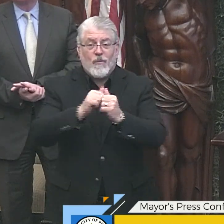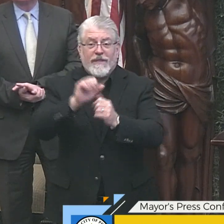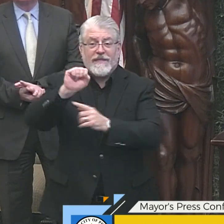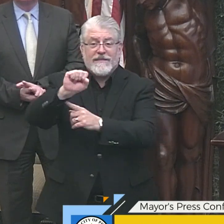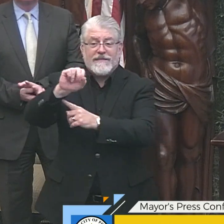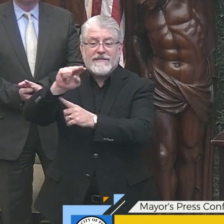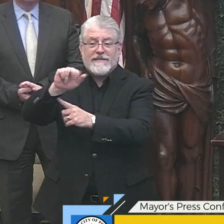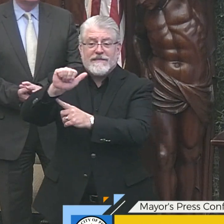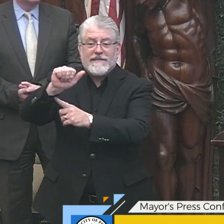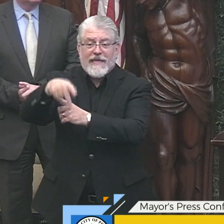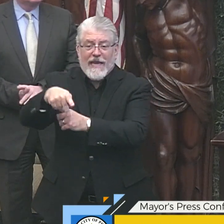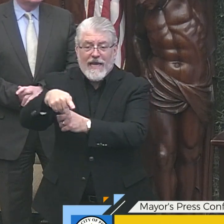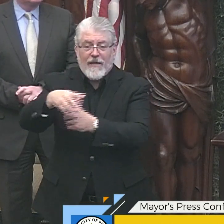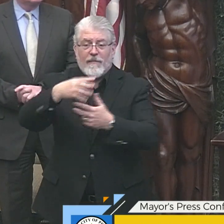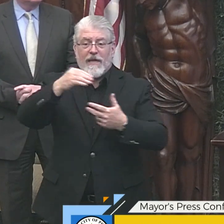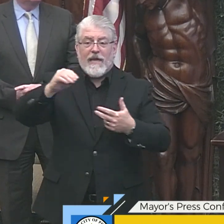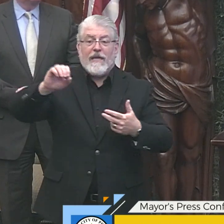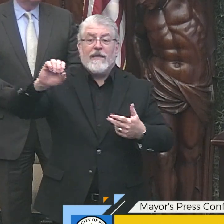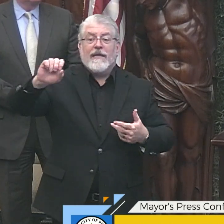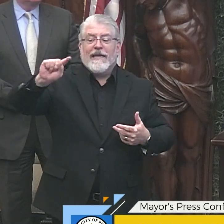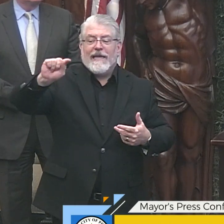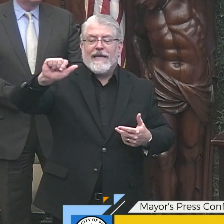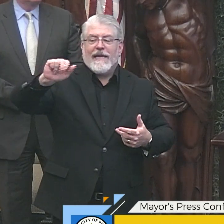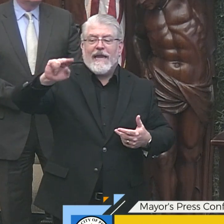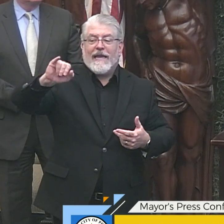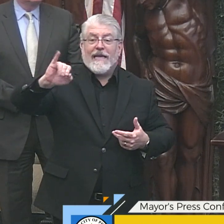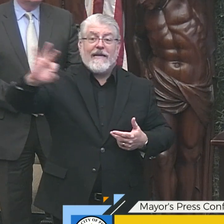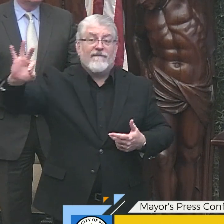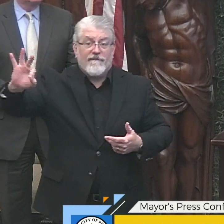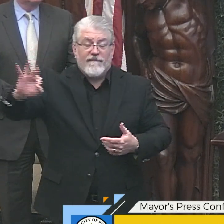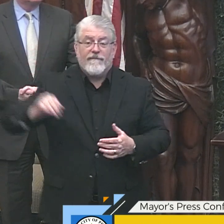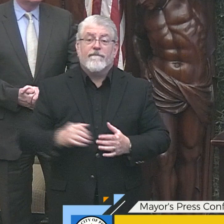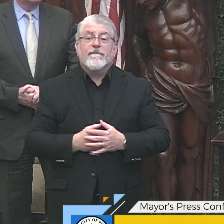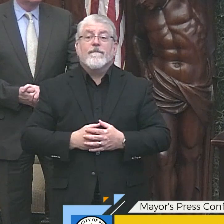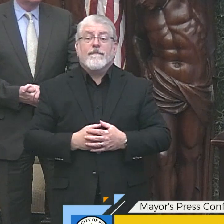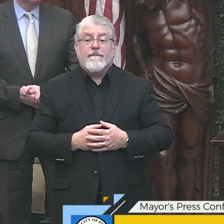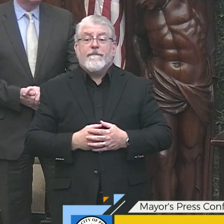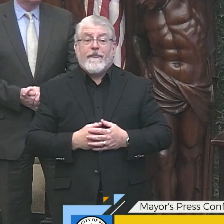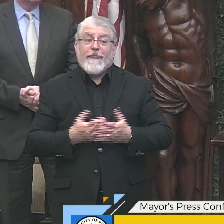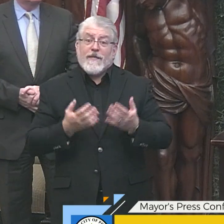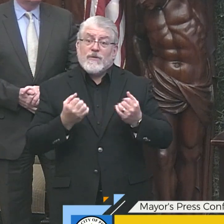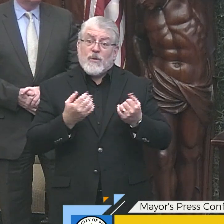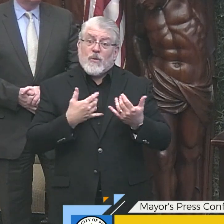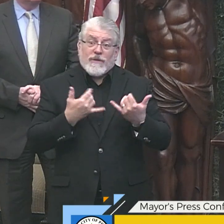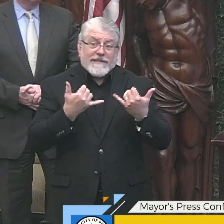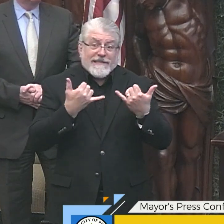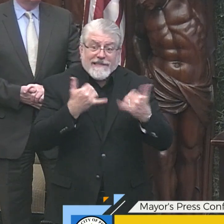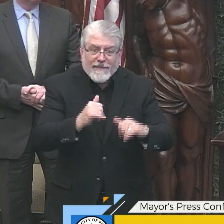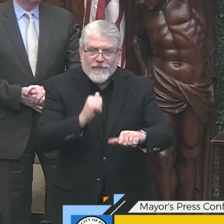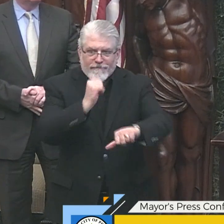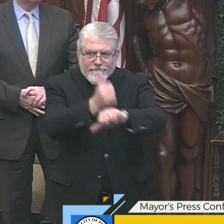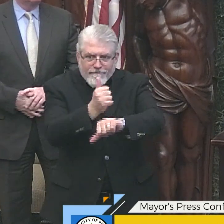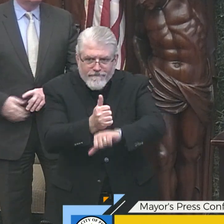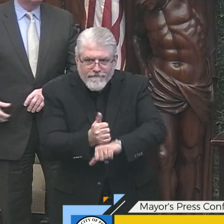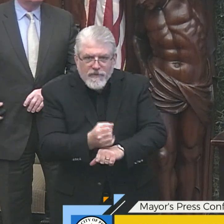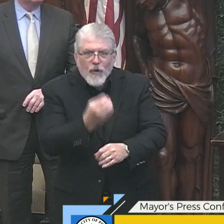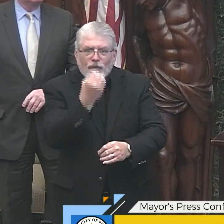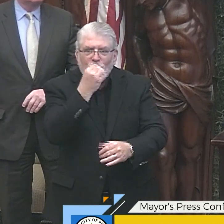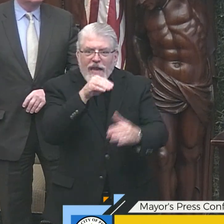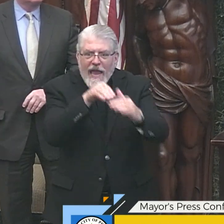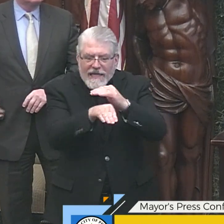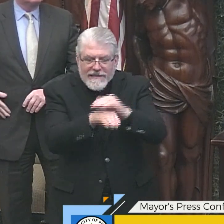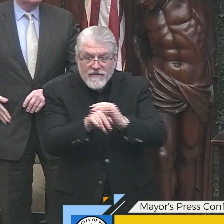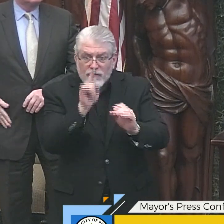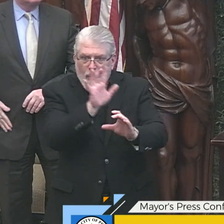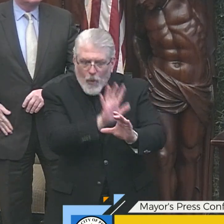additional support to our workers. We've stood up. We are standing up food access points throughout the city, and we'll continue to provide